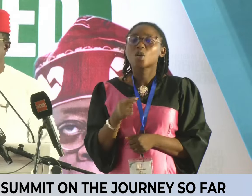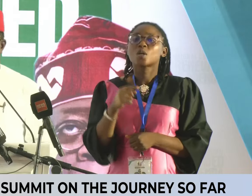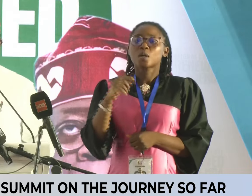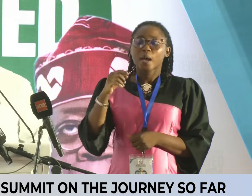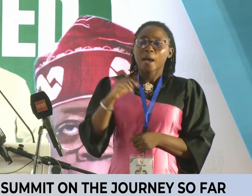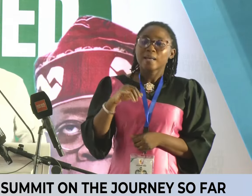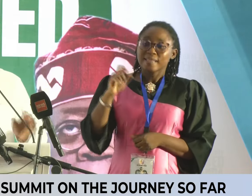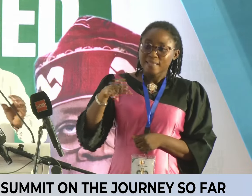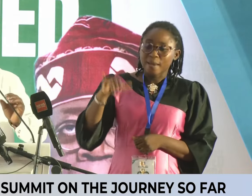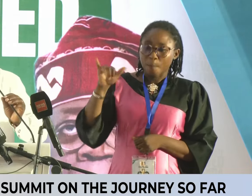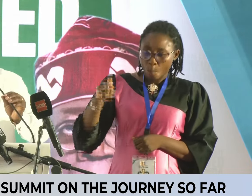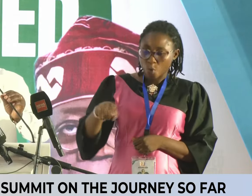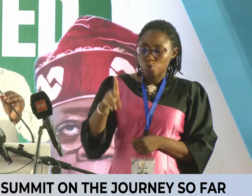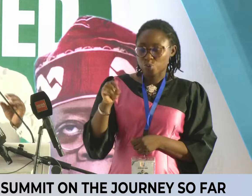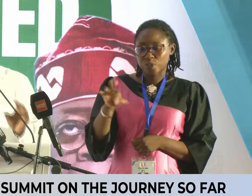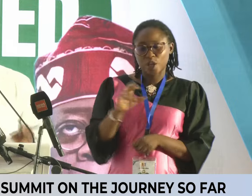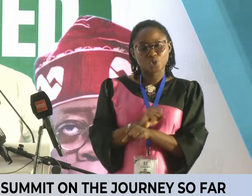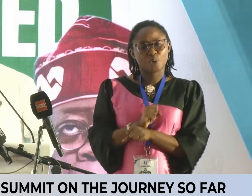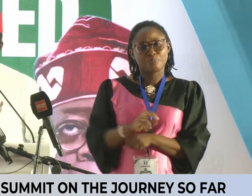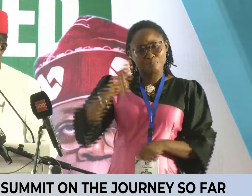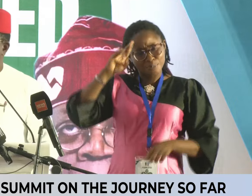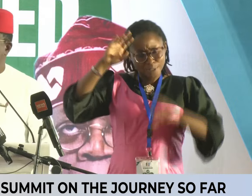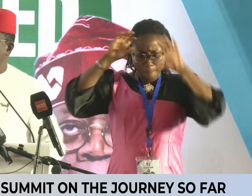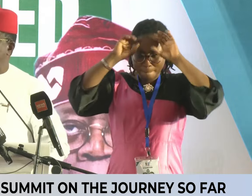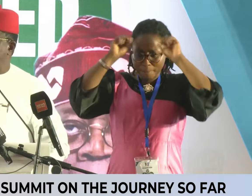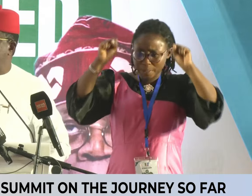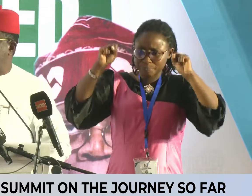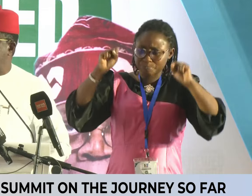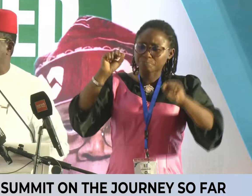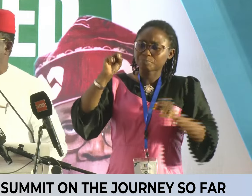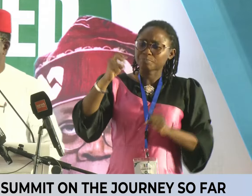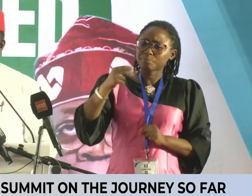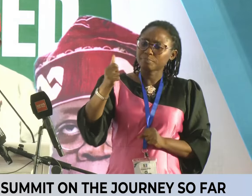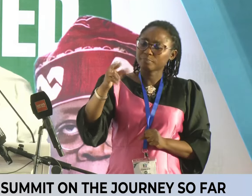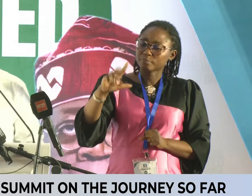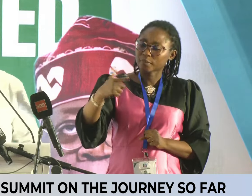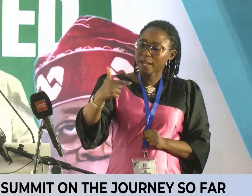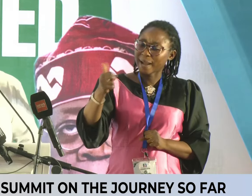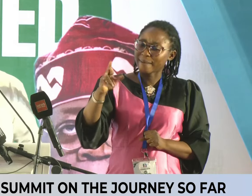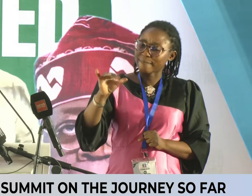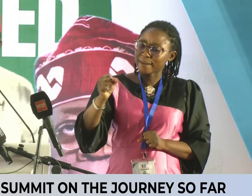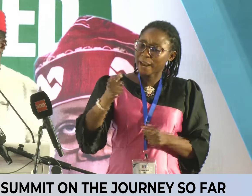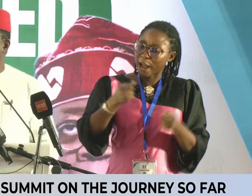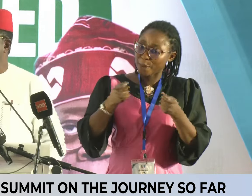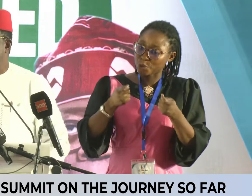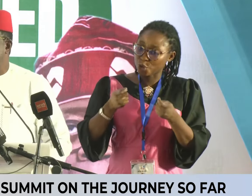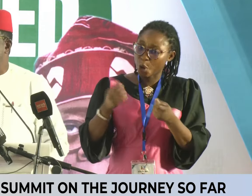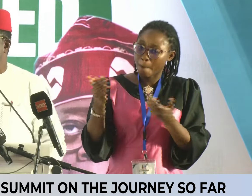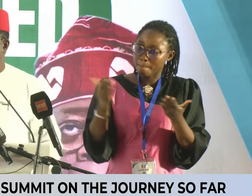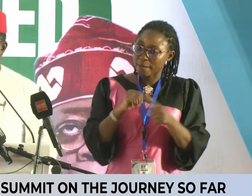their job. Mr. President, the Shagari administration dreamt about